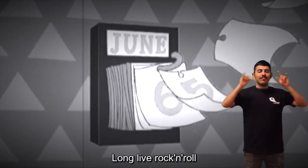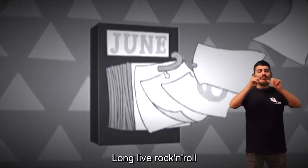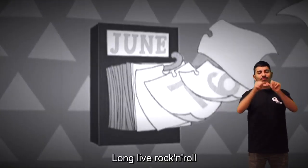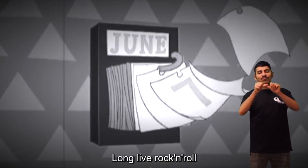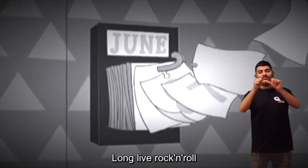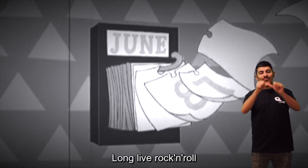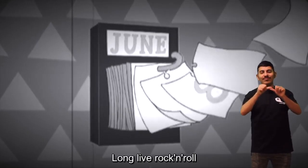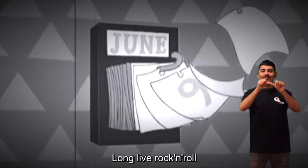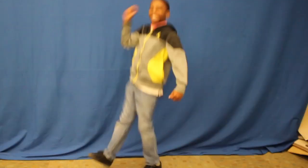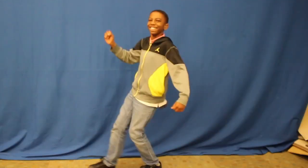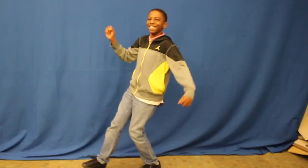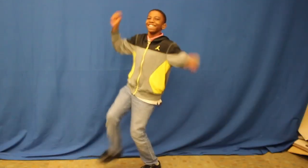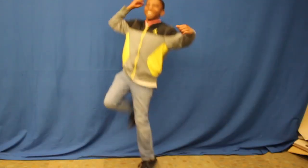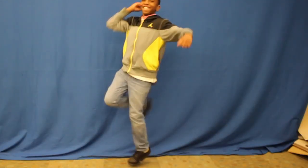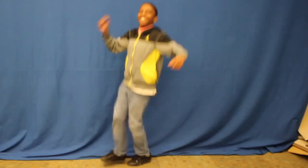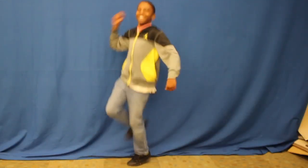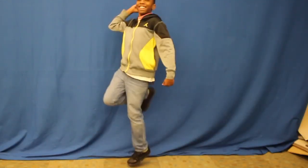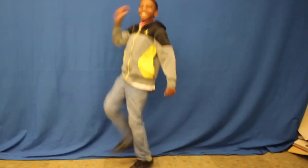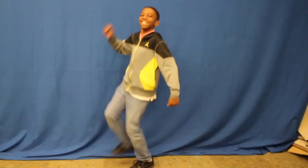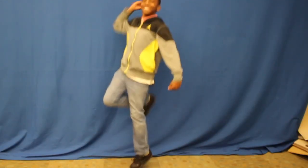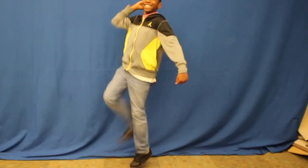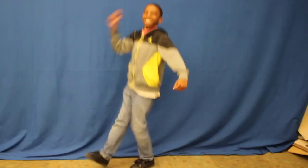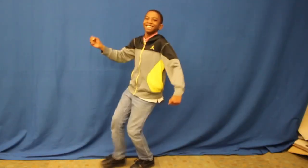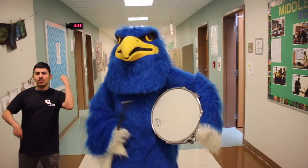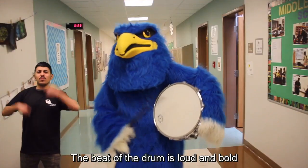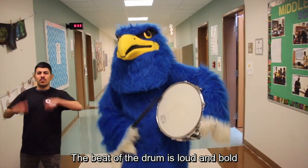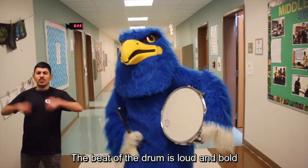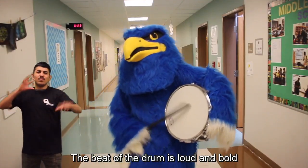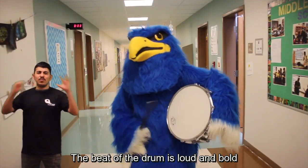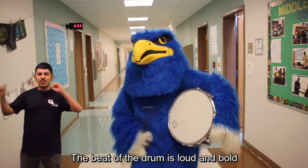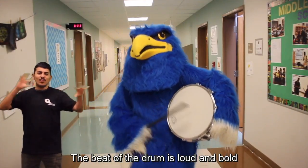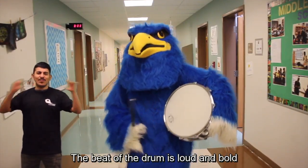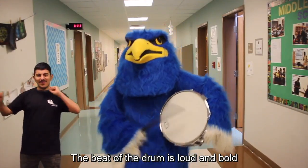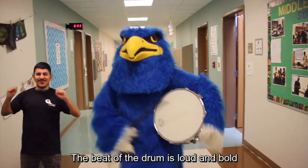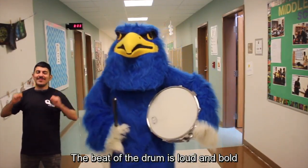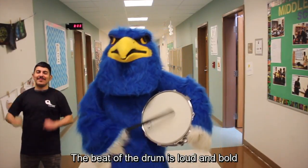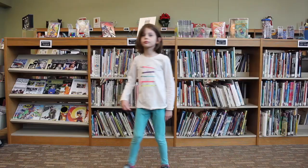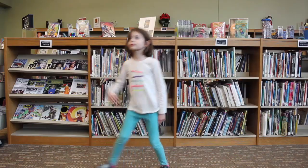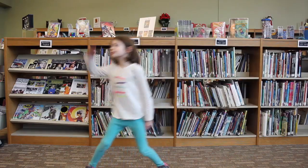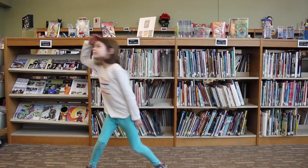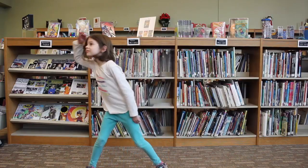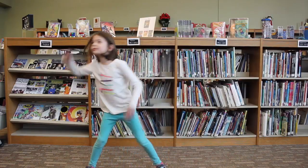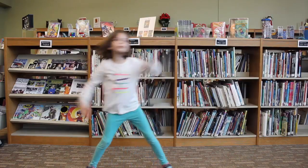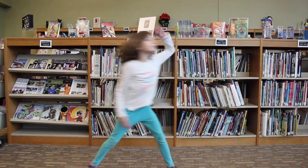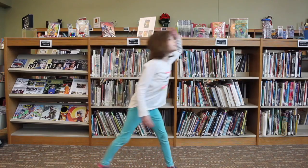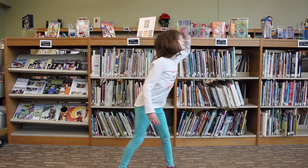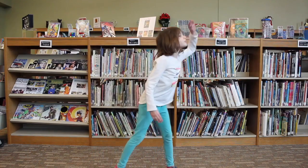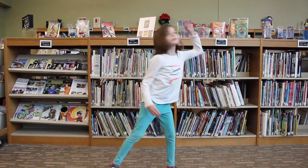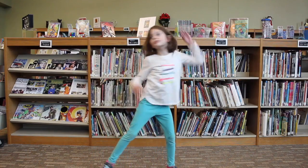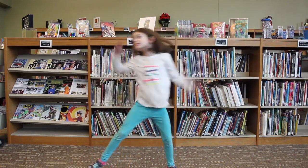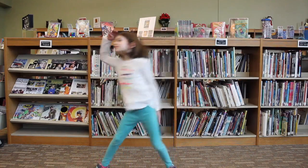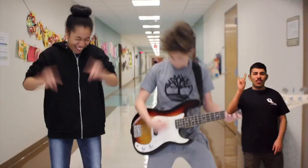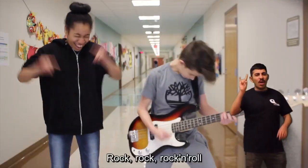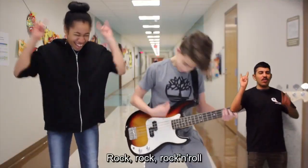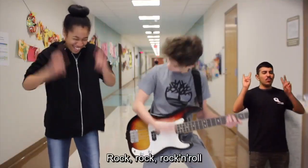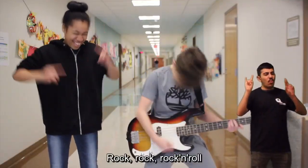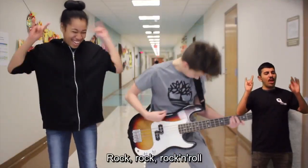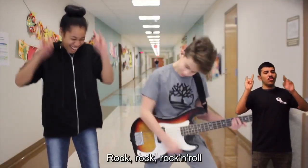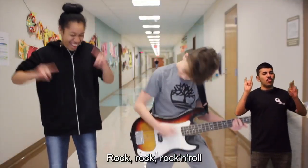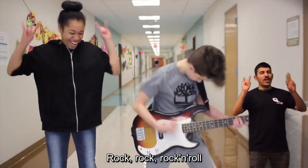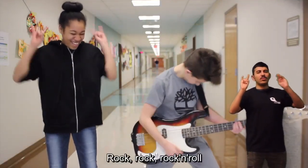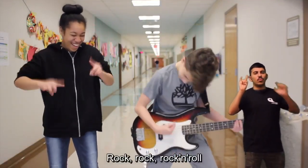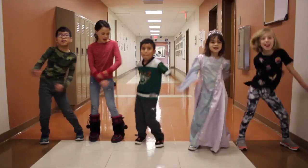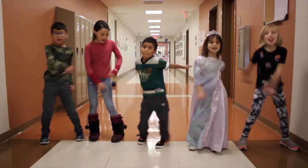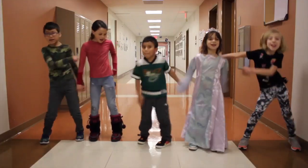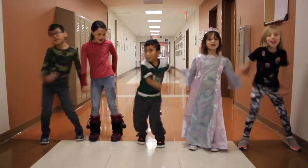Long live rock and roll, the beat of the drums loud and bold, rock,